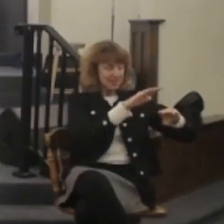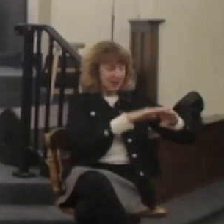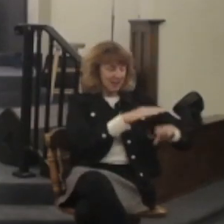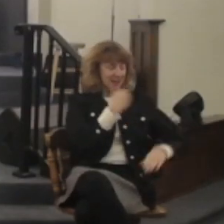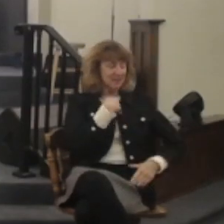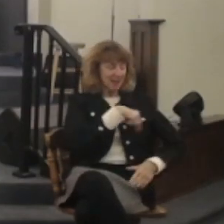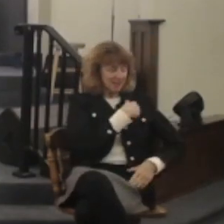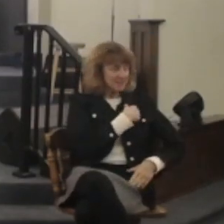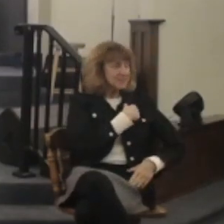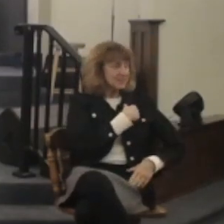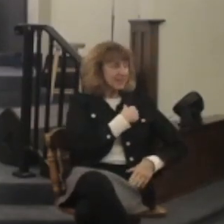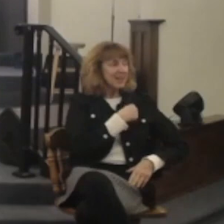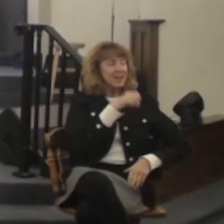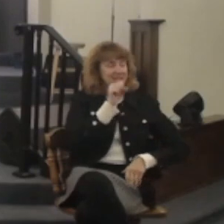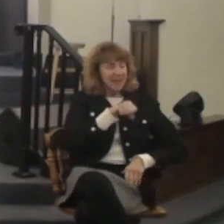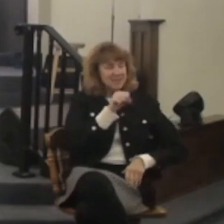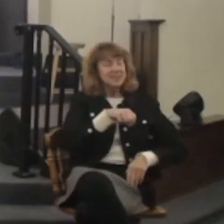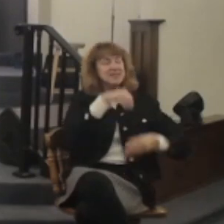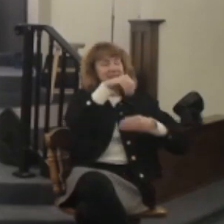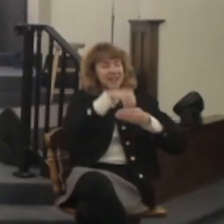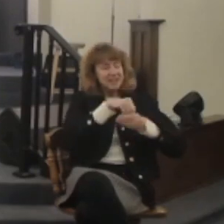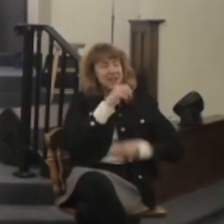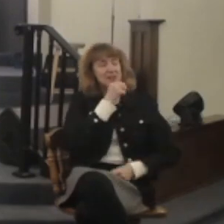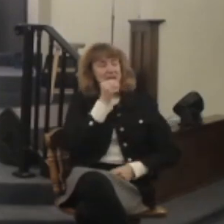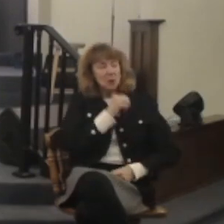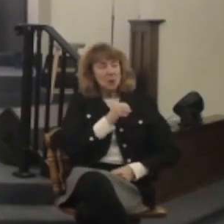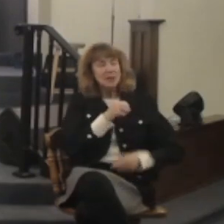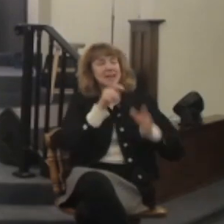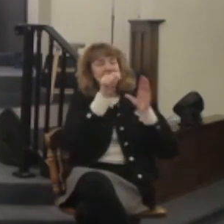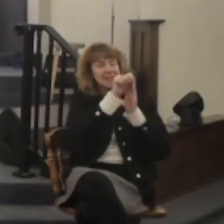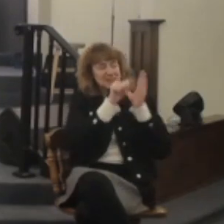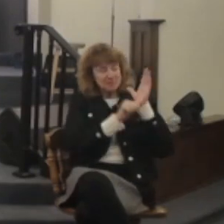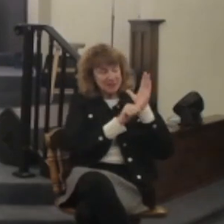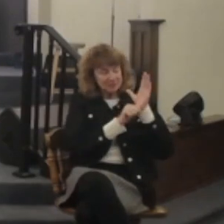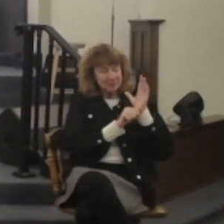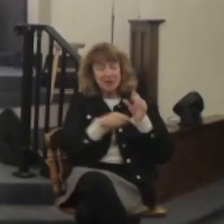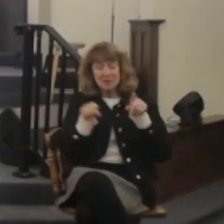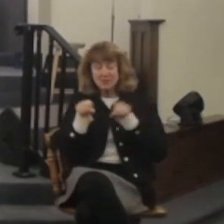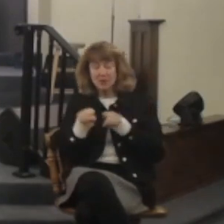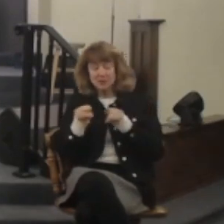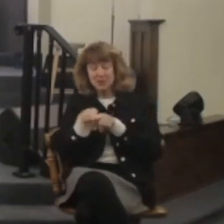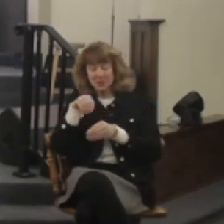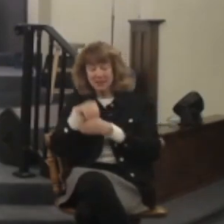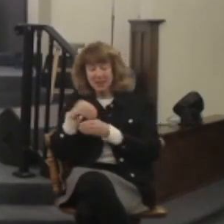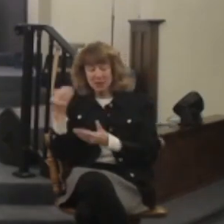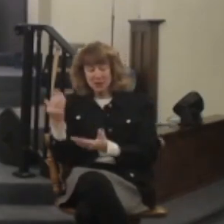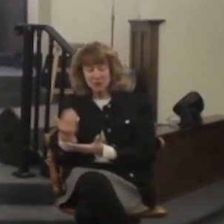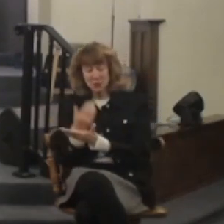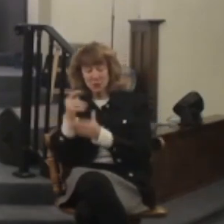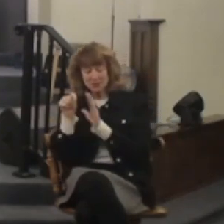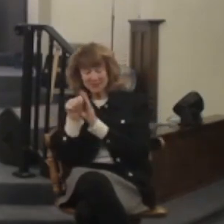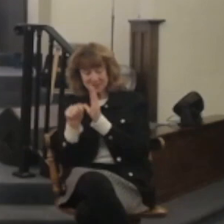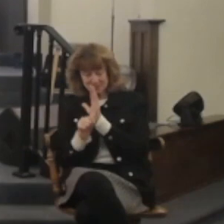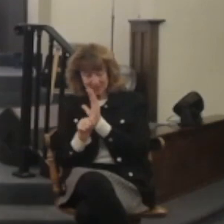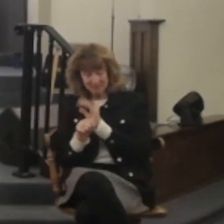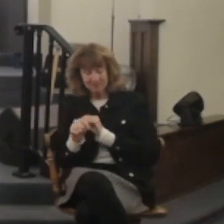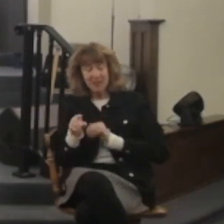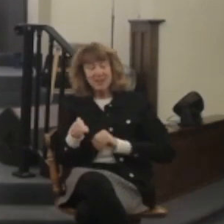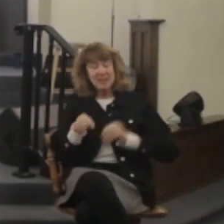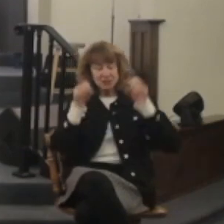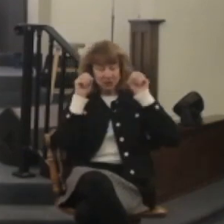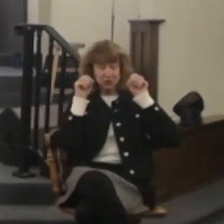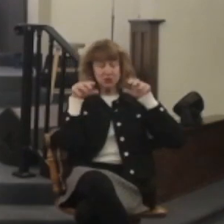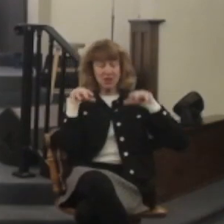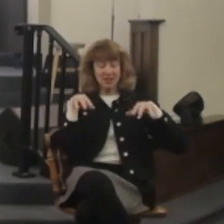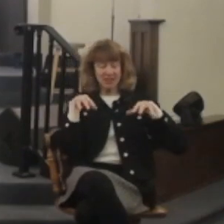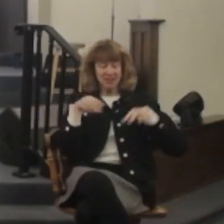do believe, yes, it's in the Old Testament. I understand that. But it's in the New Testament too. But it is shocking to me that we